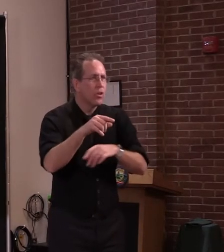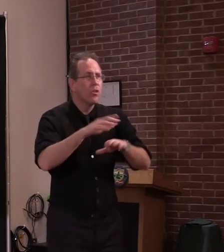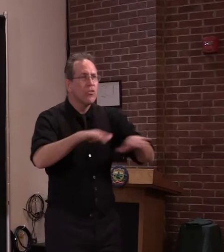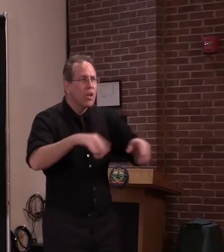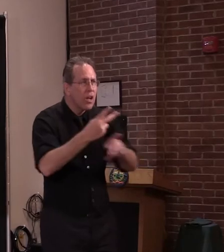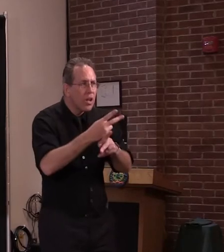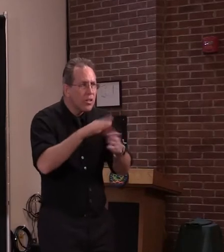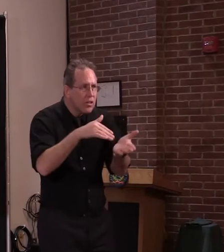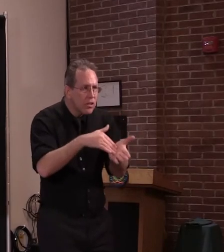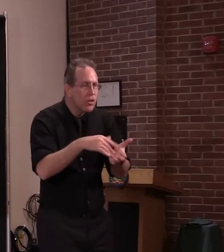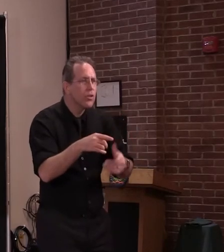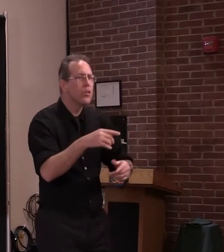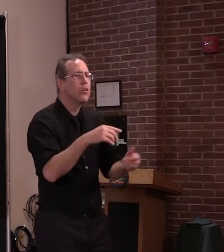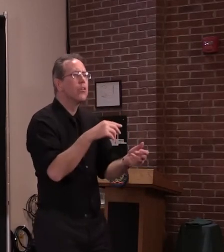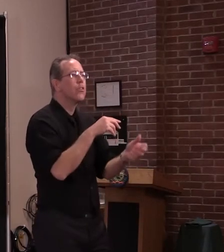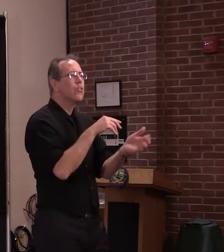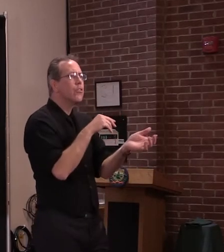offices.